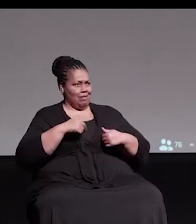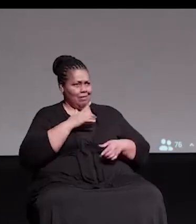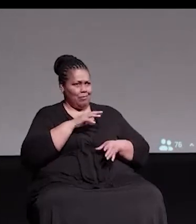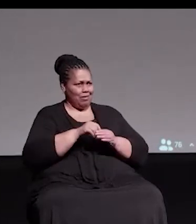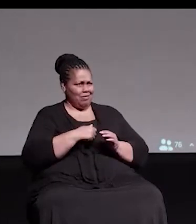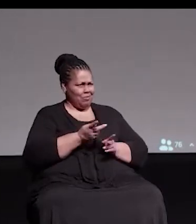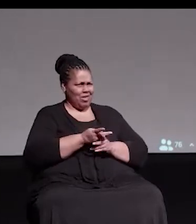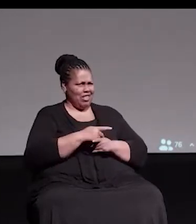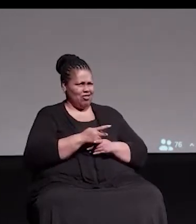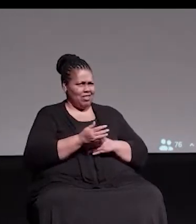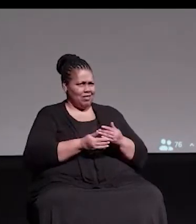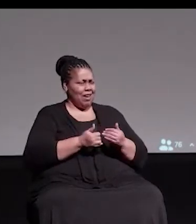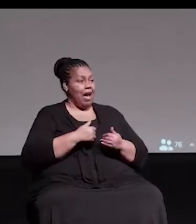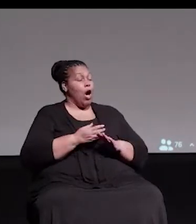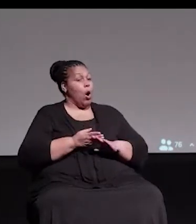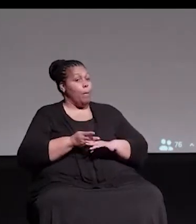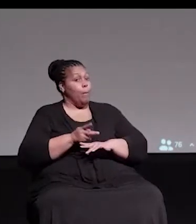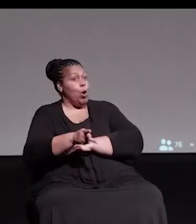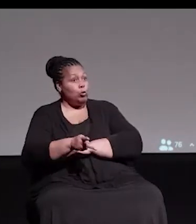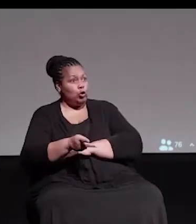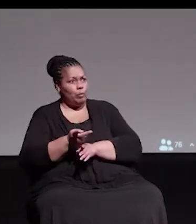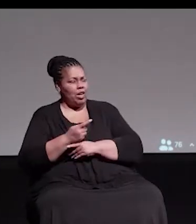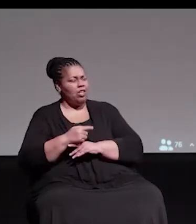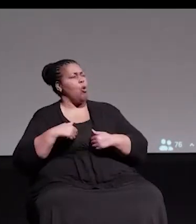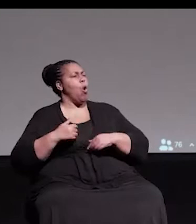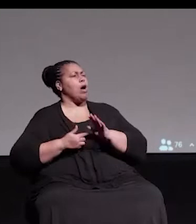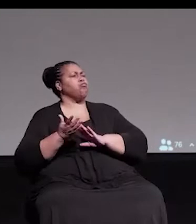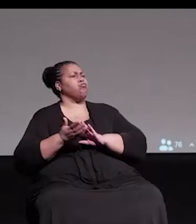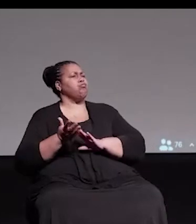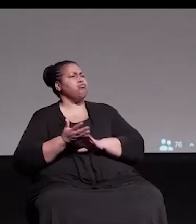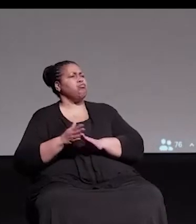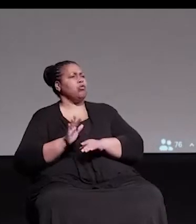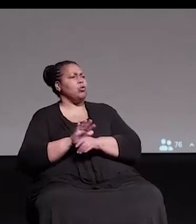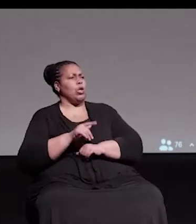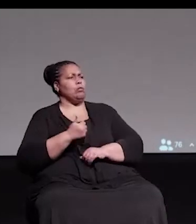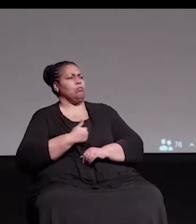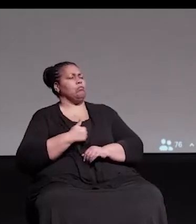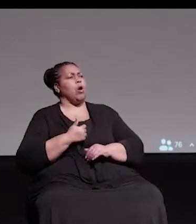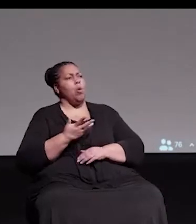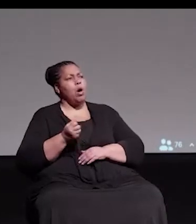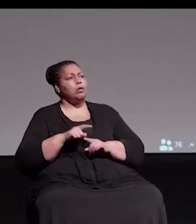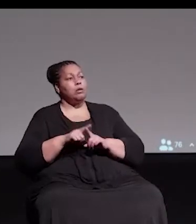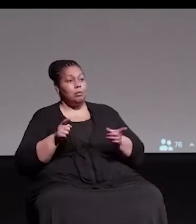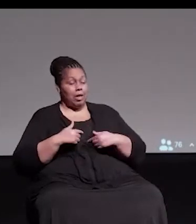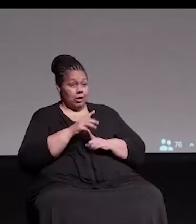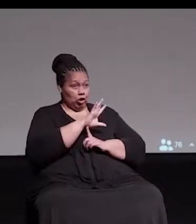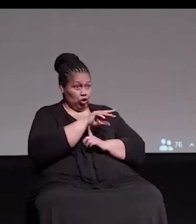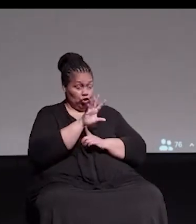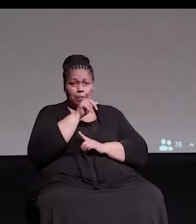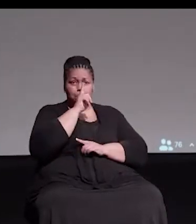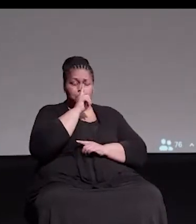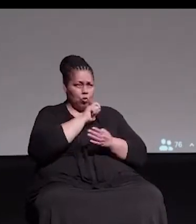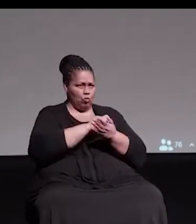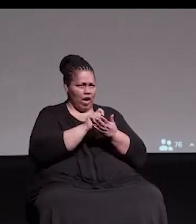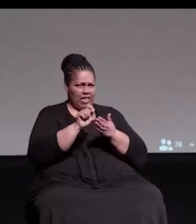in production per se. In post-production, yes, I was running post completely, but I didn't go on shoots. I did write